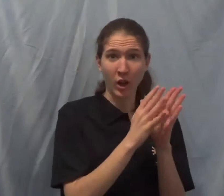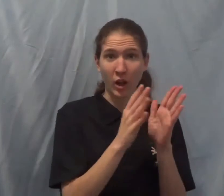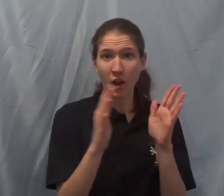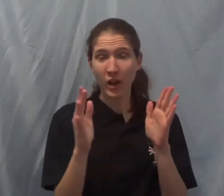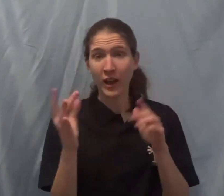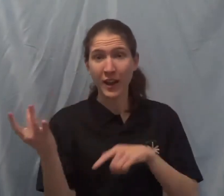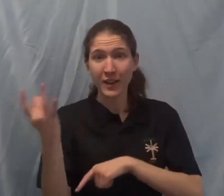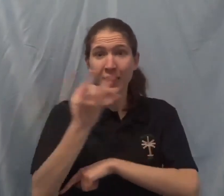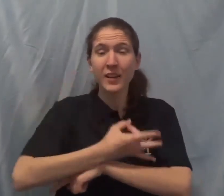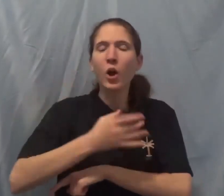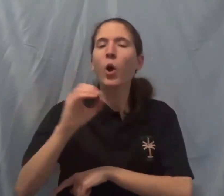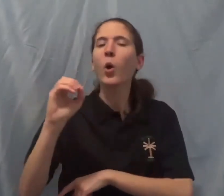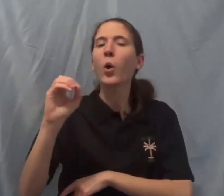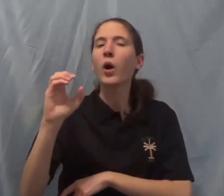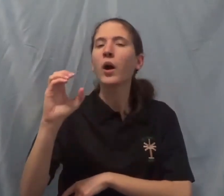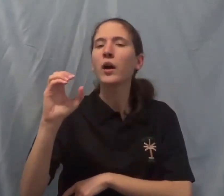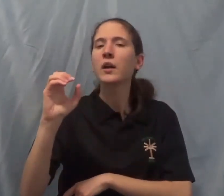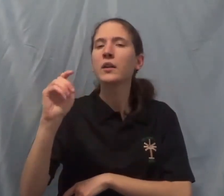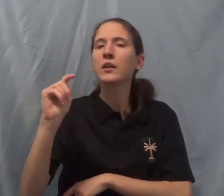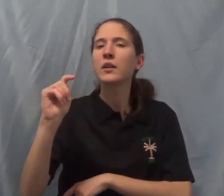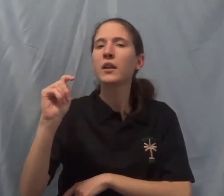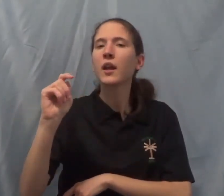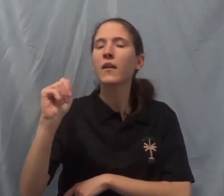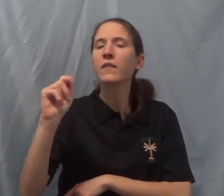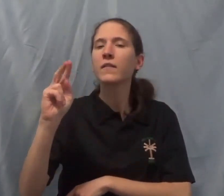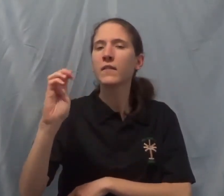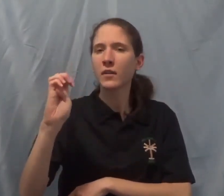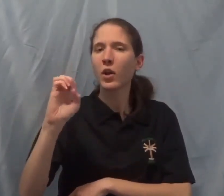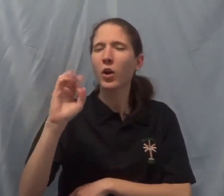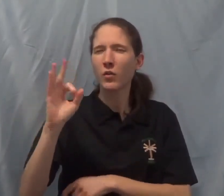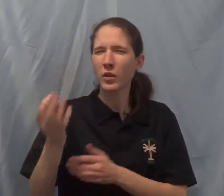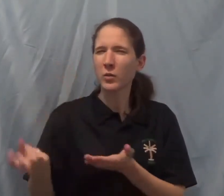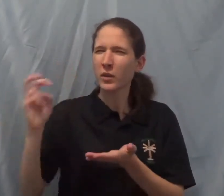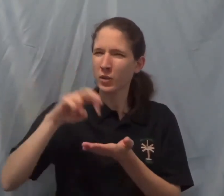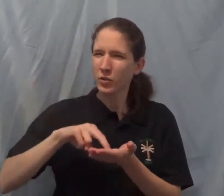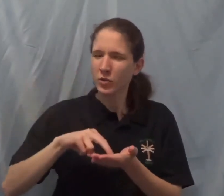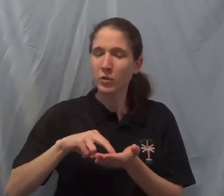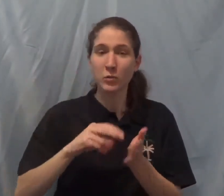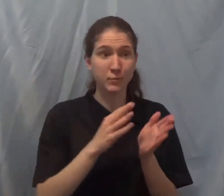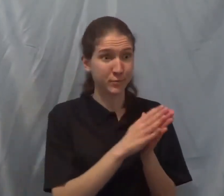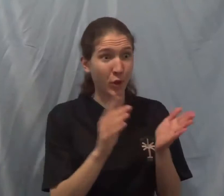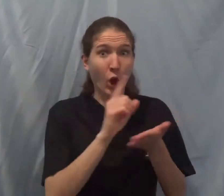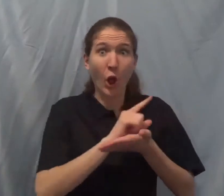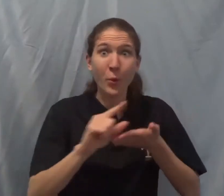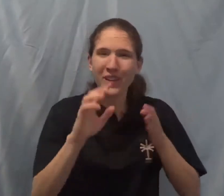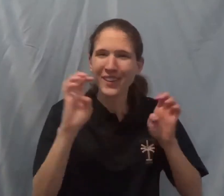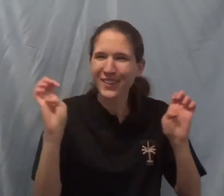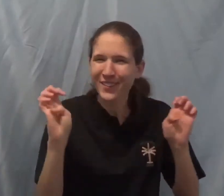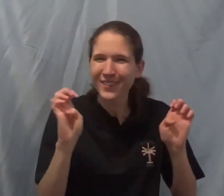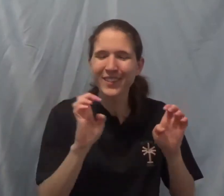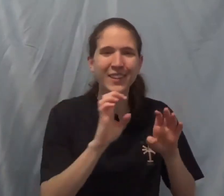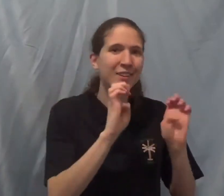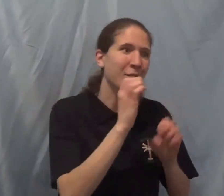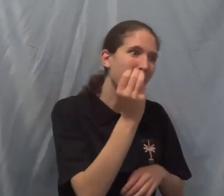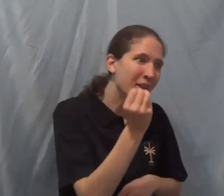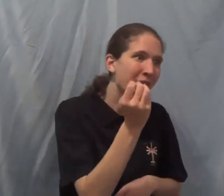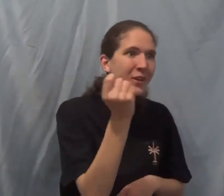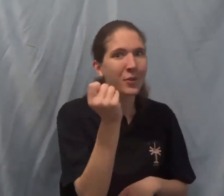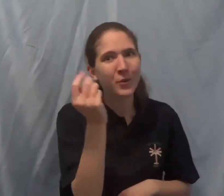day is an Easter celebration. Today is Easter Friday. And the octave now, thanks to John Paul,